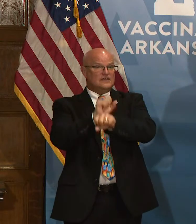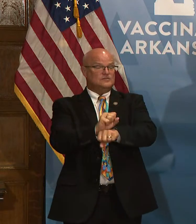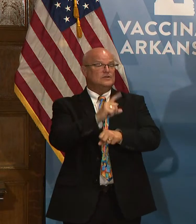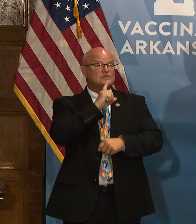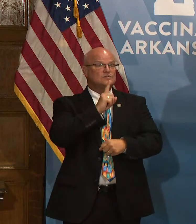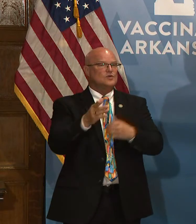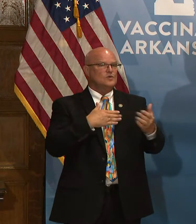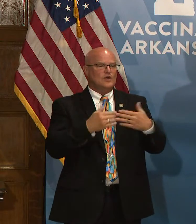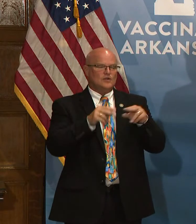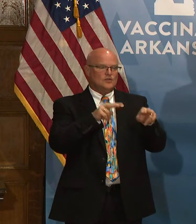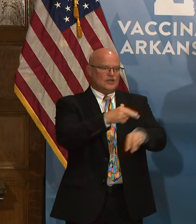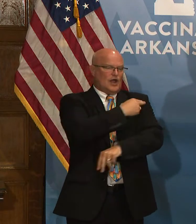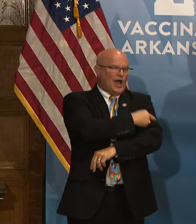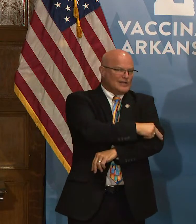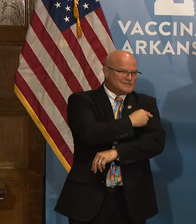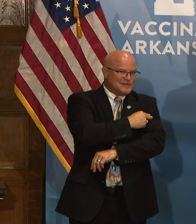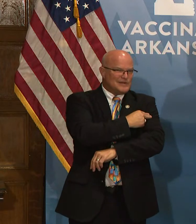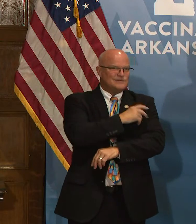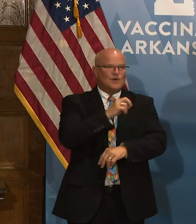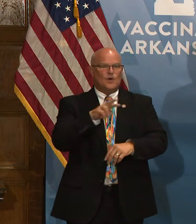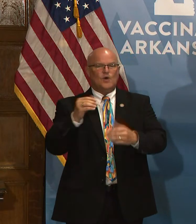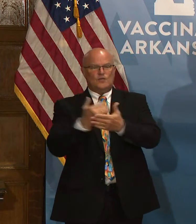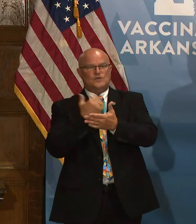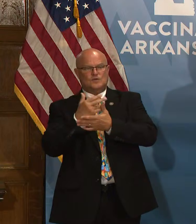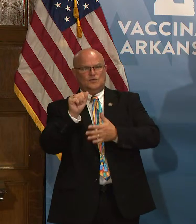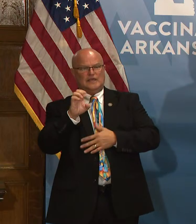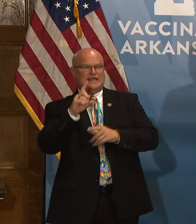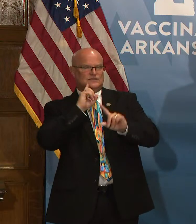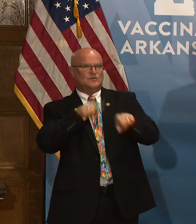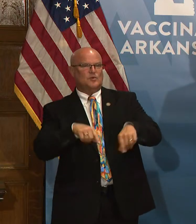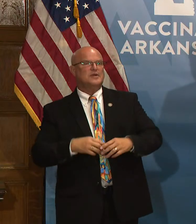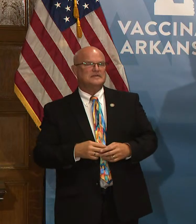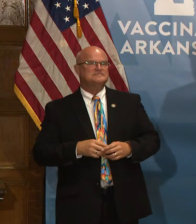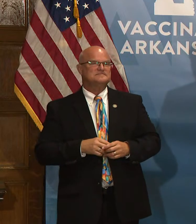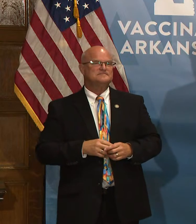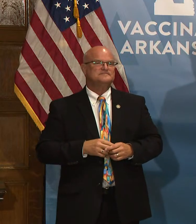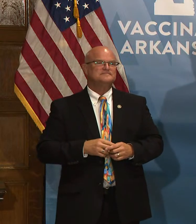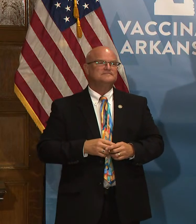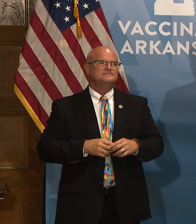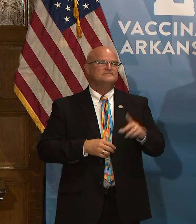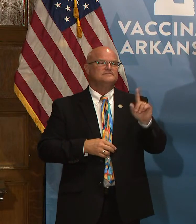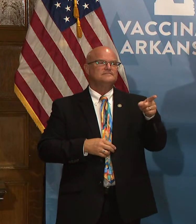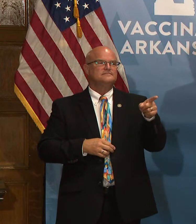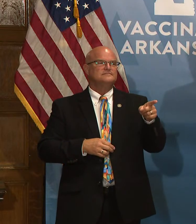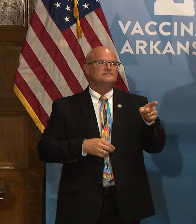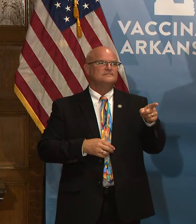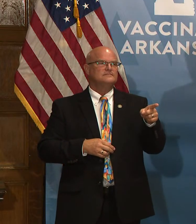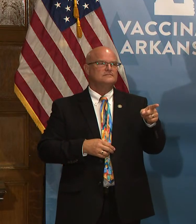whether you look at hospitalizations or whether you look at the new cases reported.